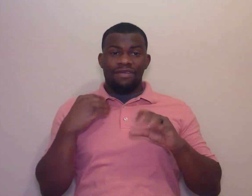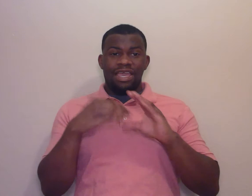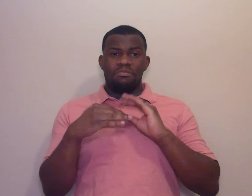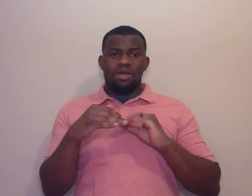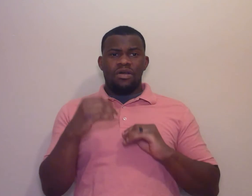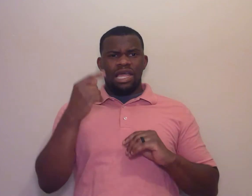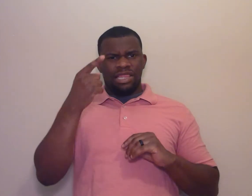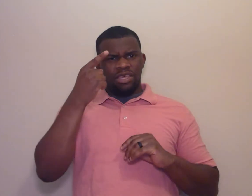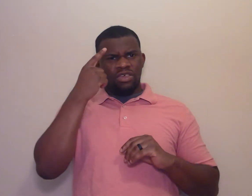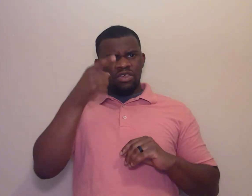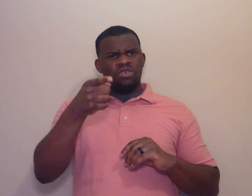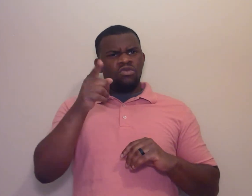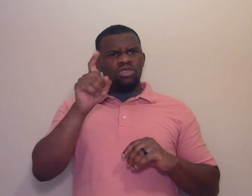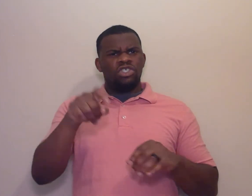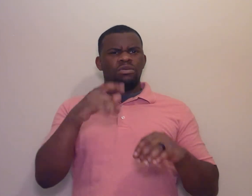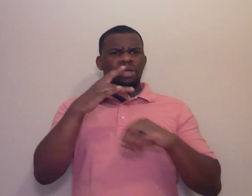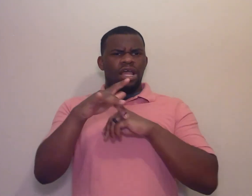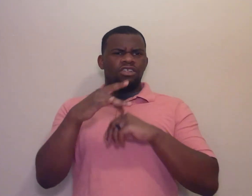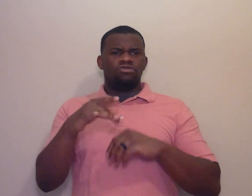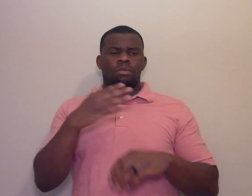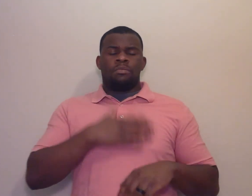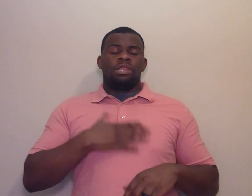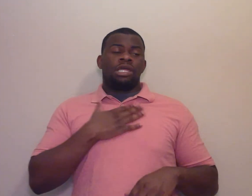eligible, please email